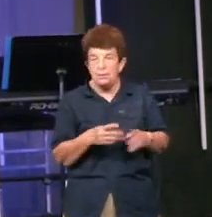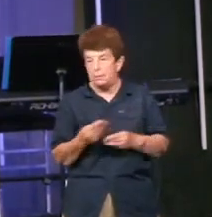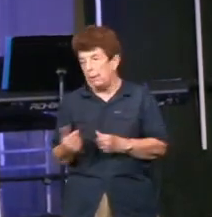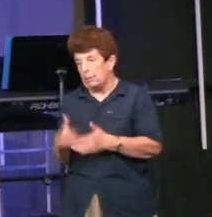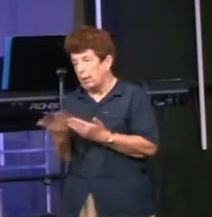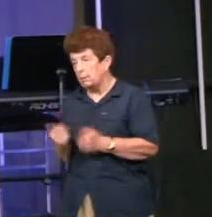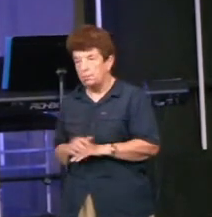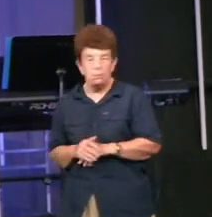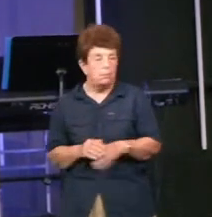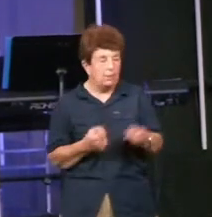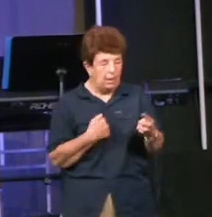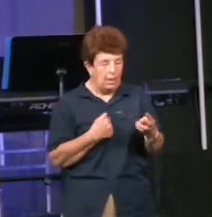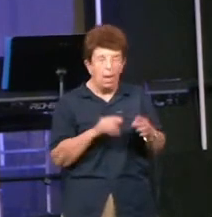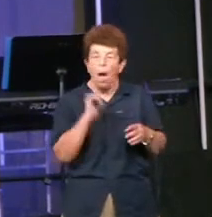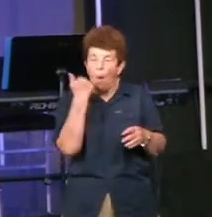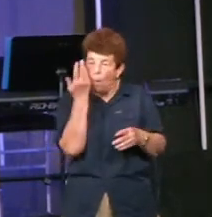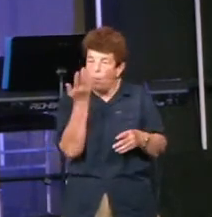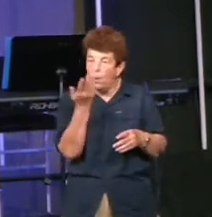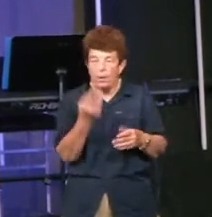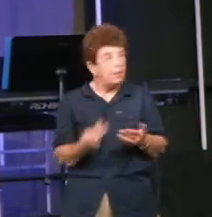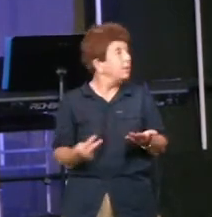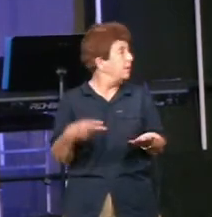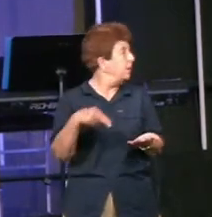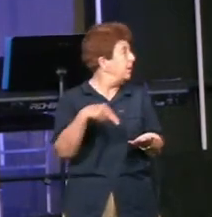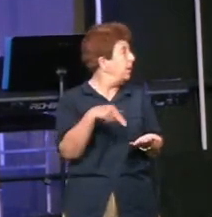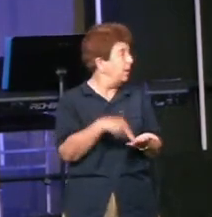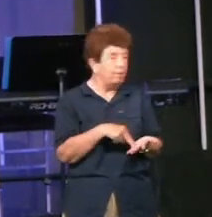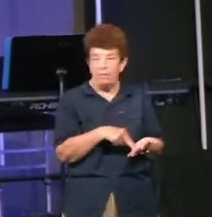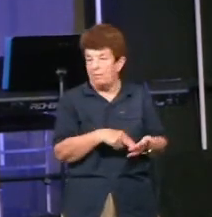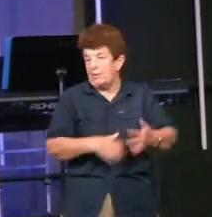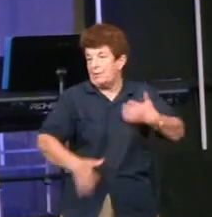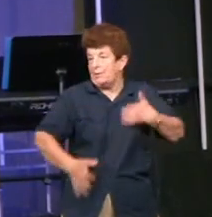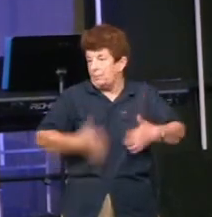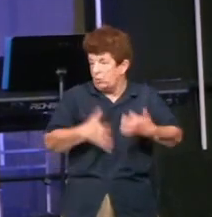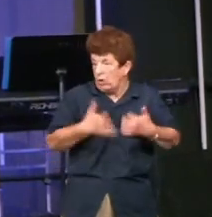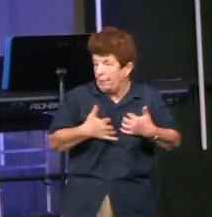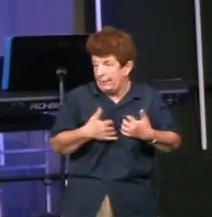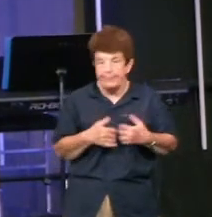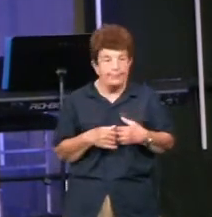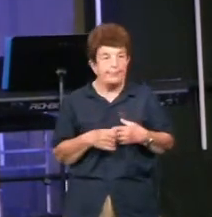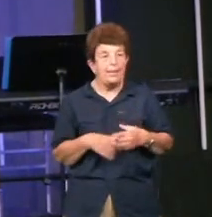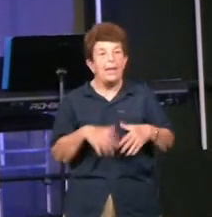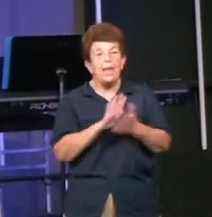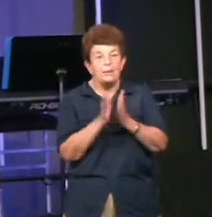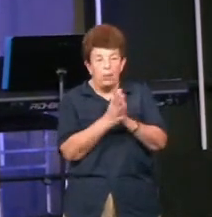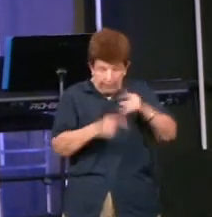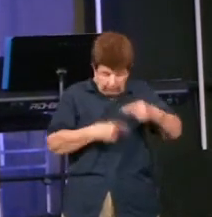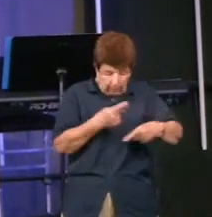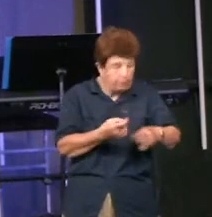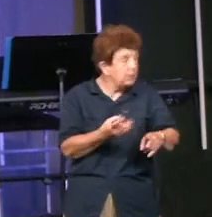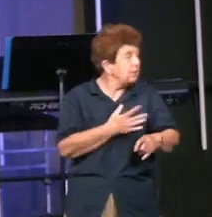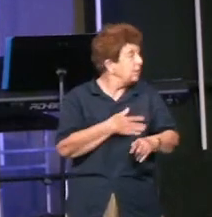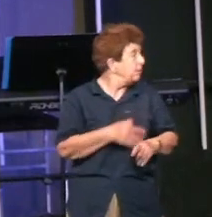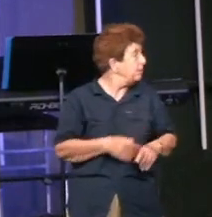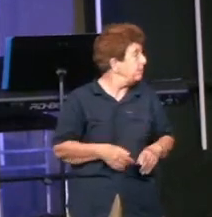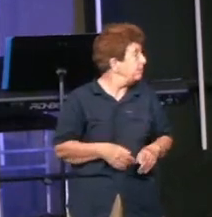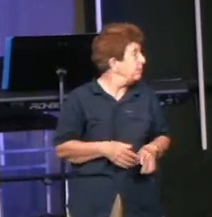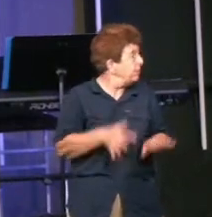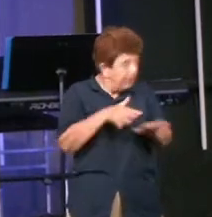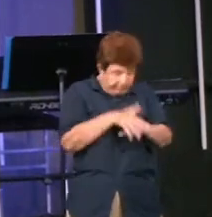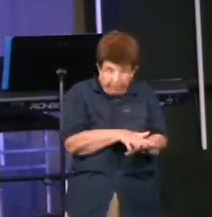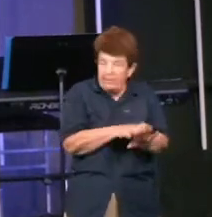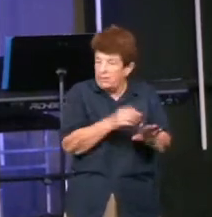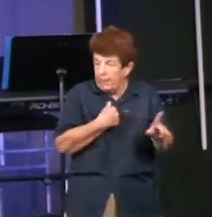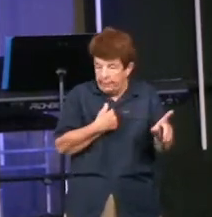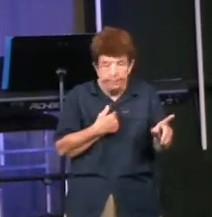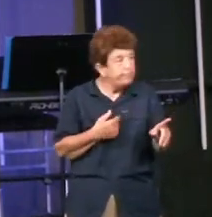days, and I'm always up for an adventure. That's how I would describe myself. It fits me.